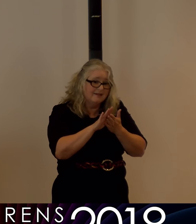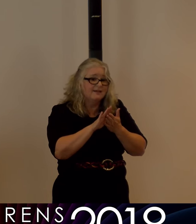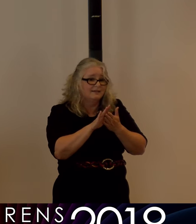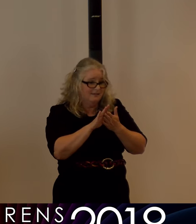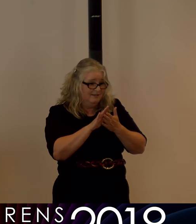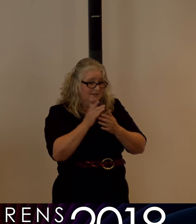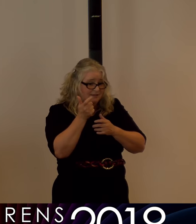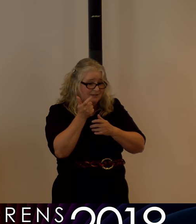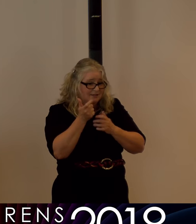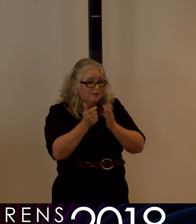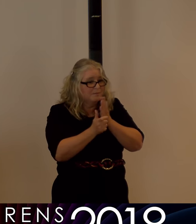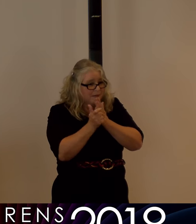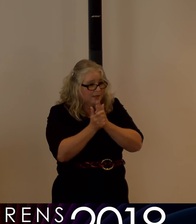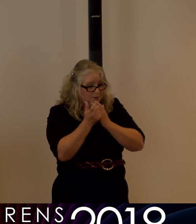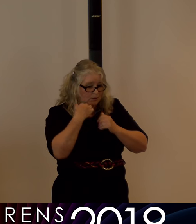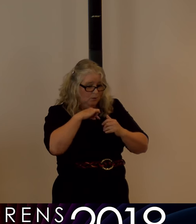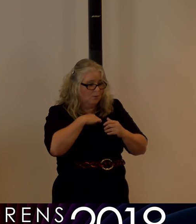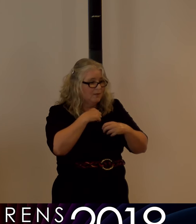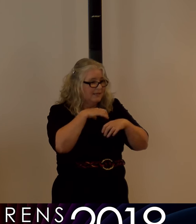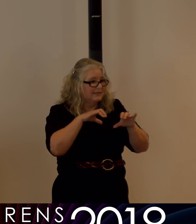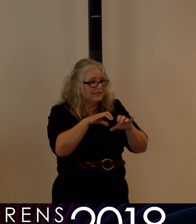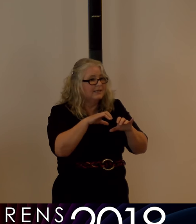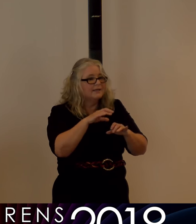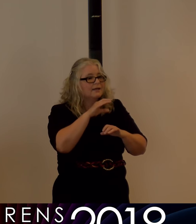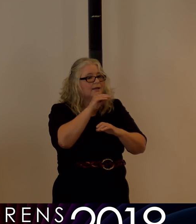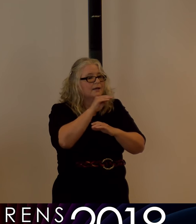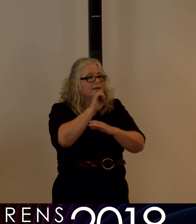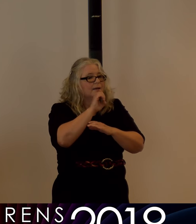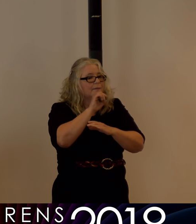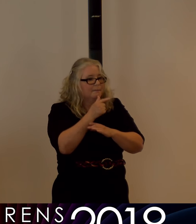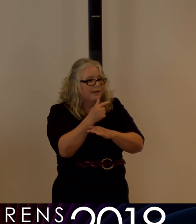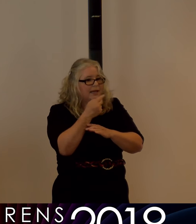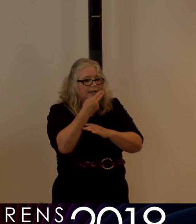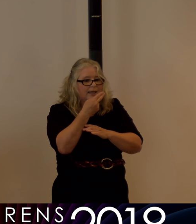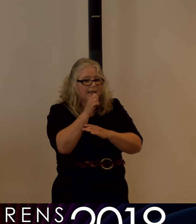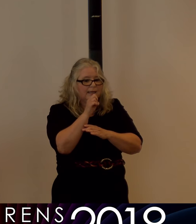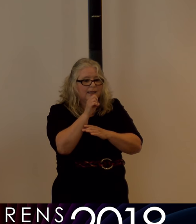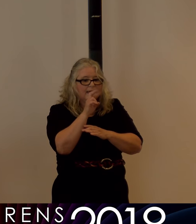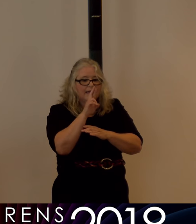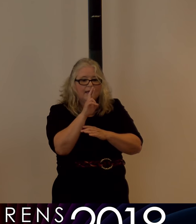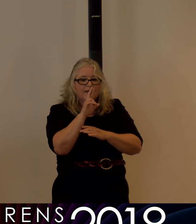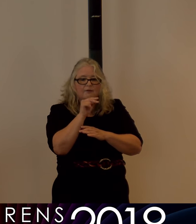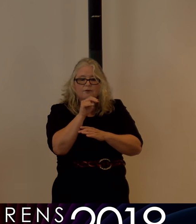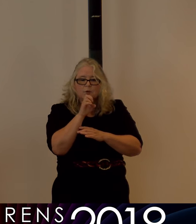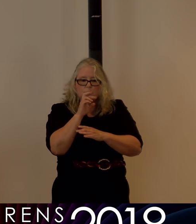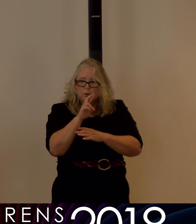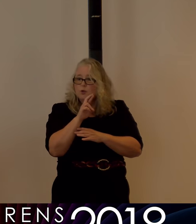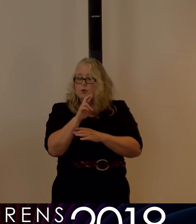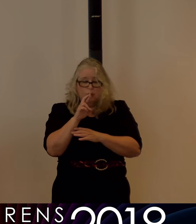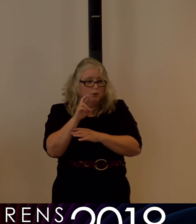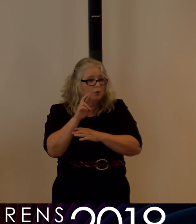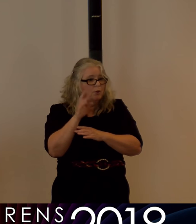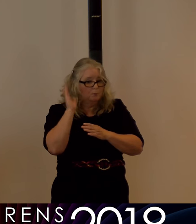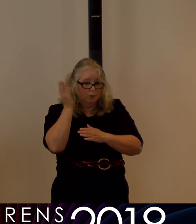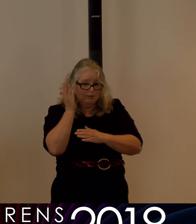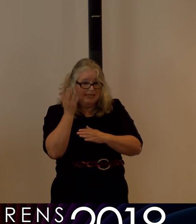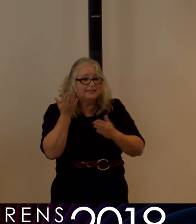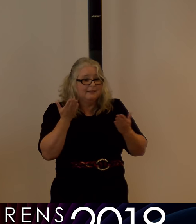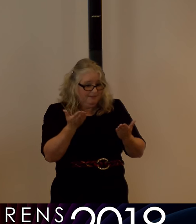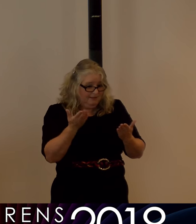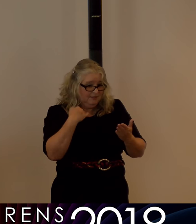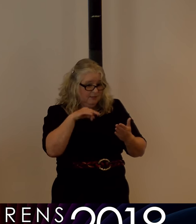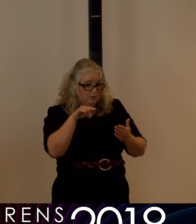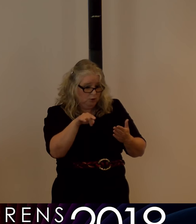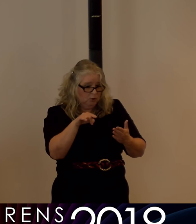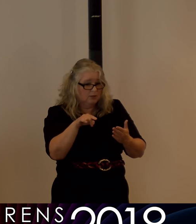past year. Meg Hefner, who many of you know, presented this in the article that she prepared on CHARGE syndrome, and you can